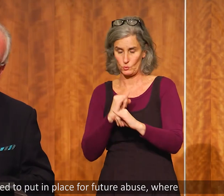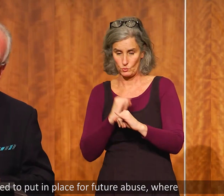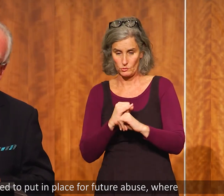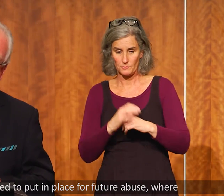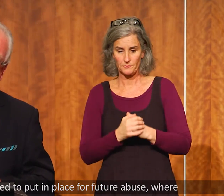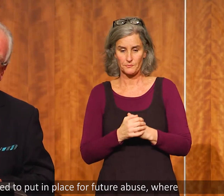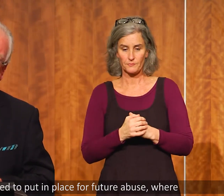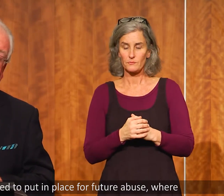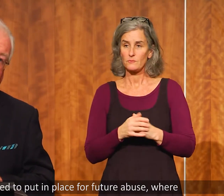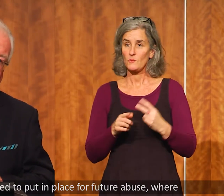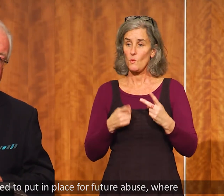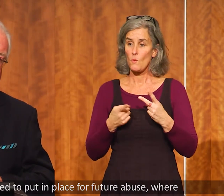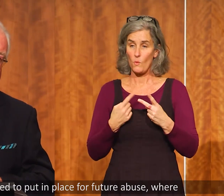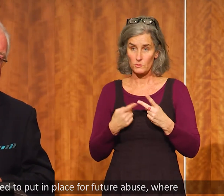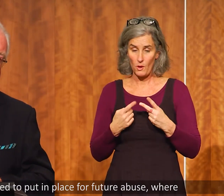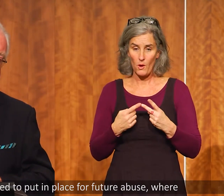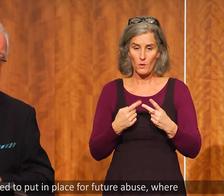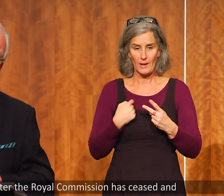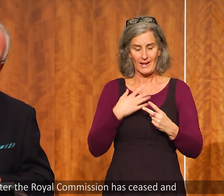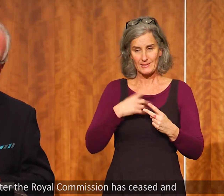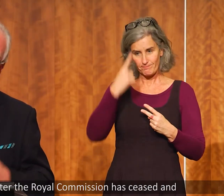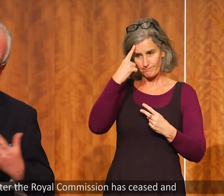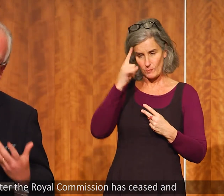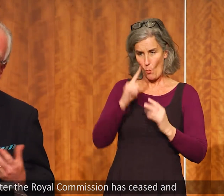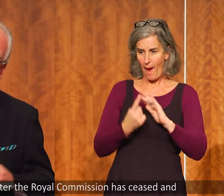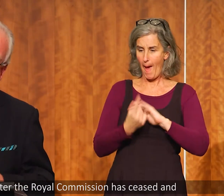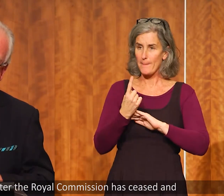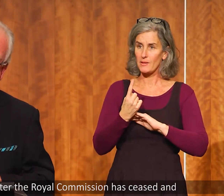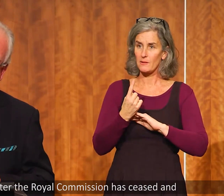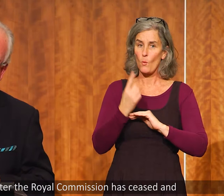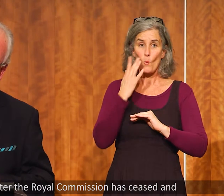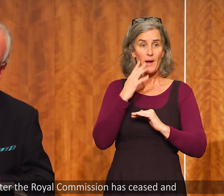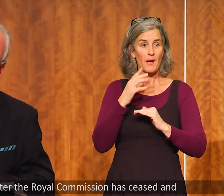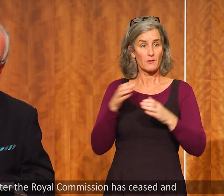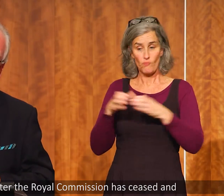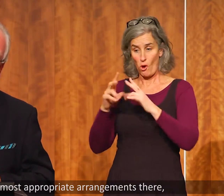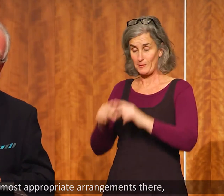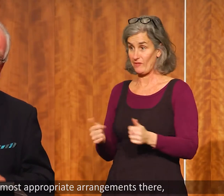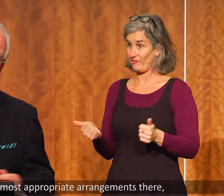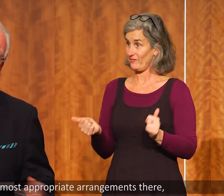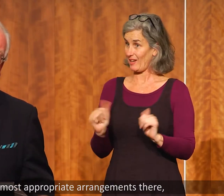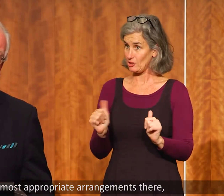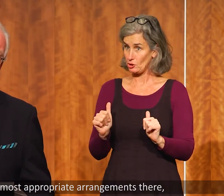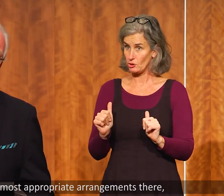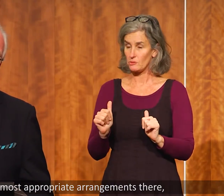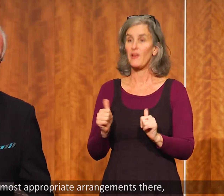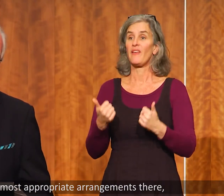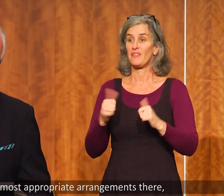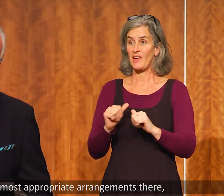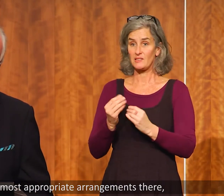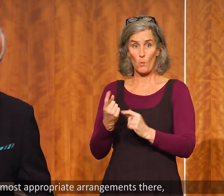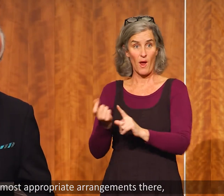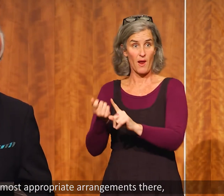we need to put in place for future abuse, where abuse occurs after the Royal Commission has ceased, and what are the most